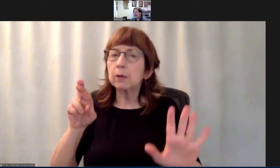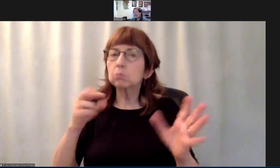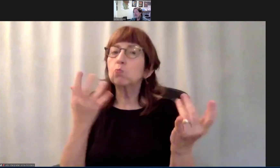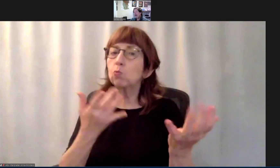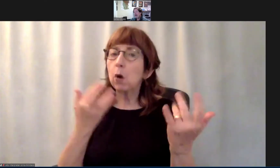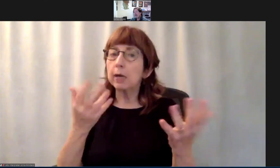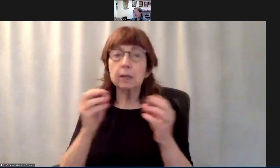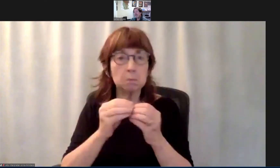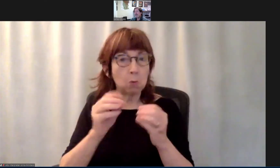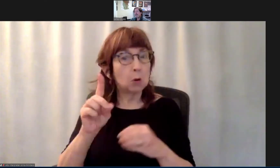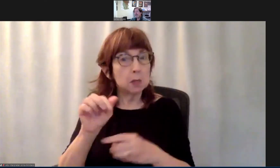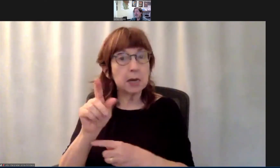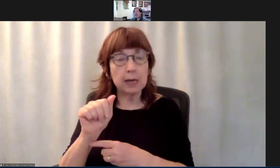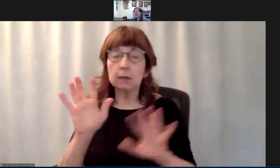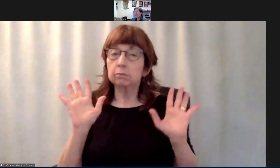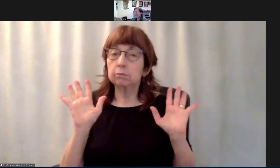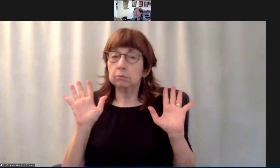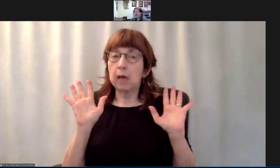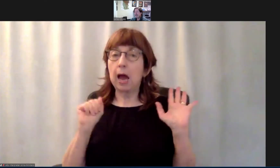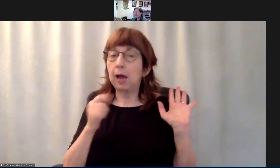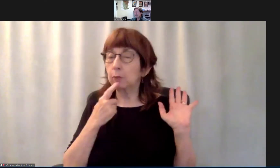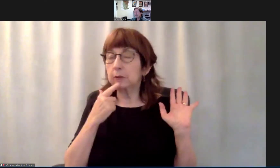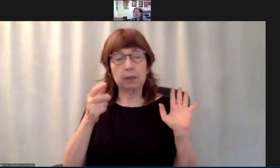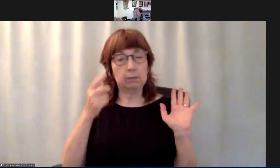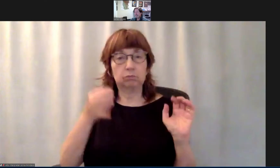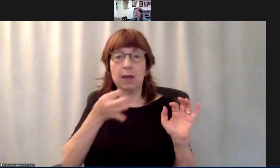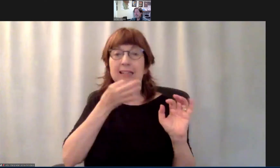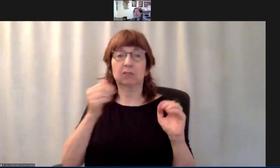and I defer to the experts on this.